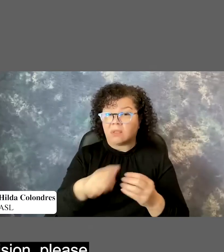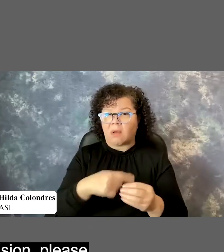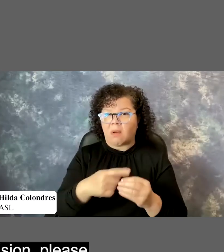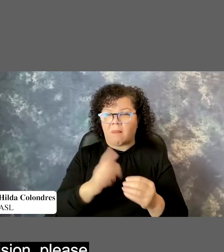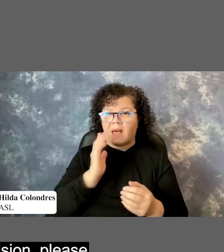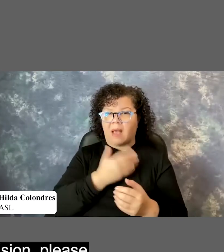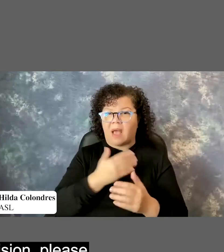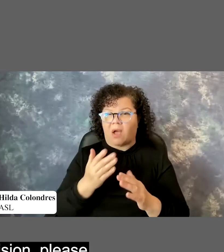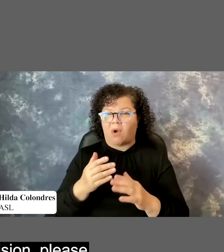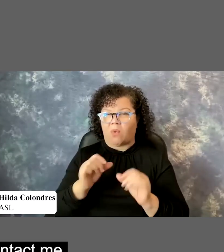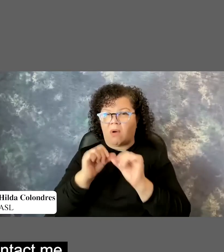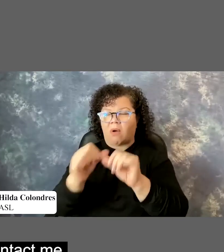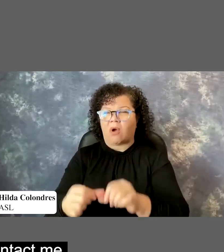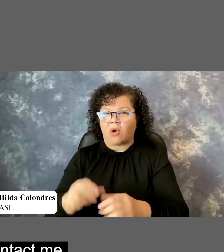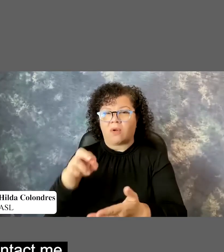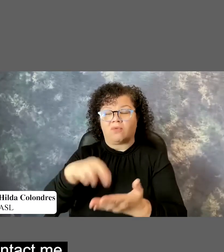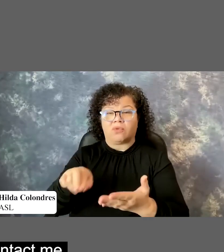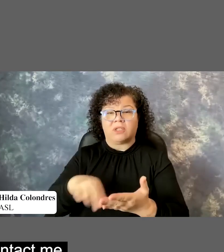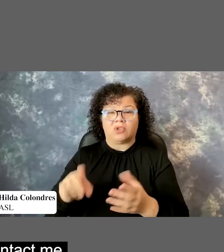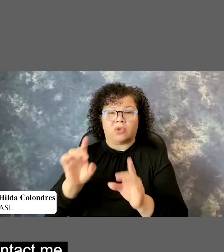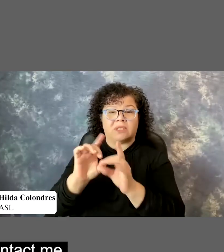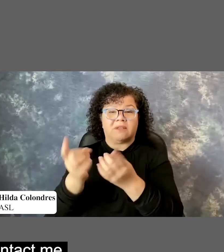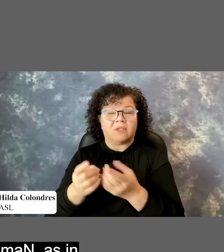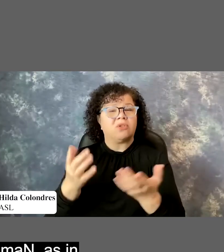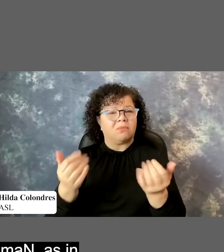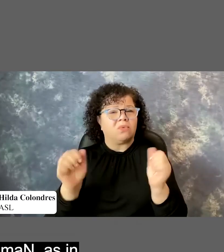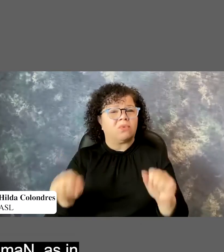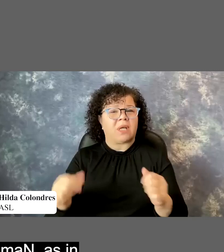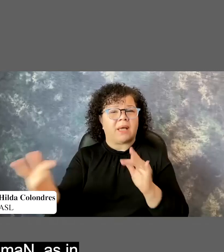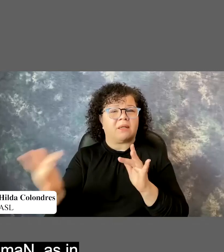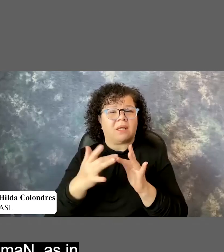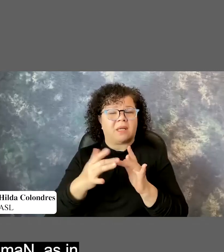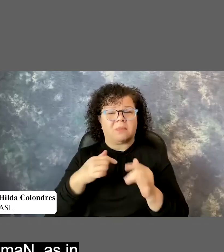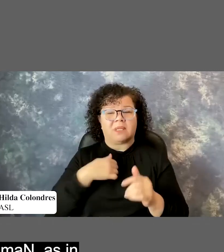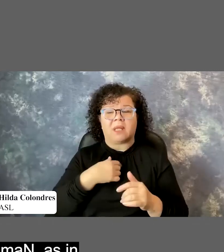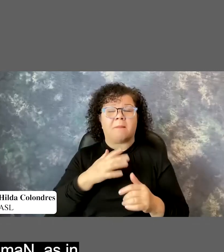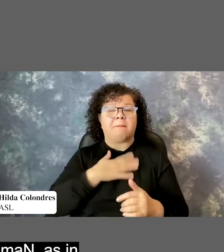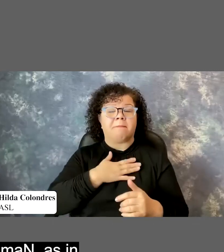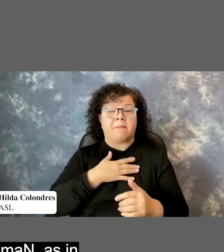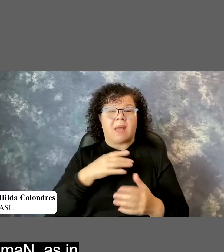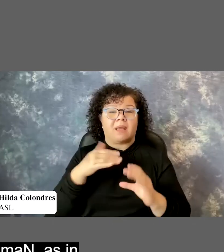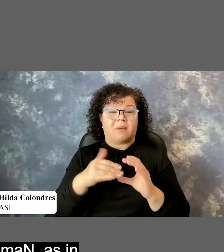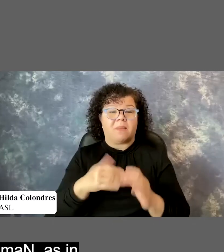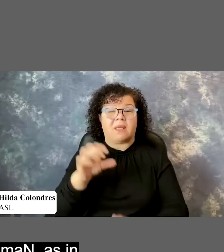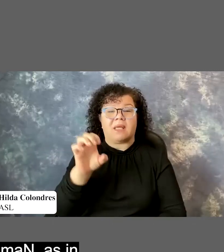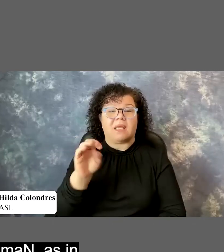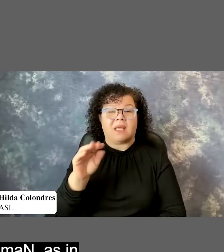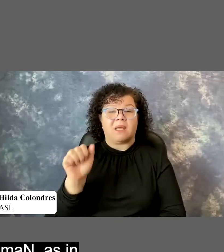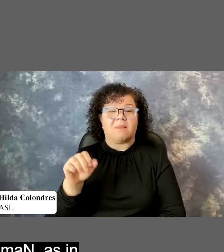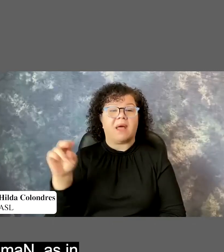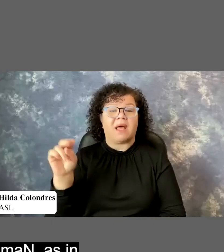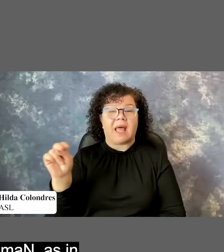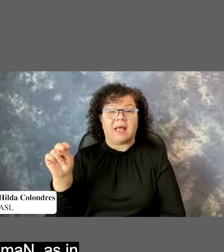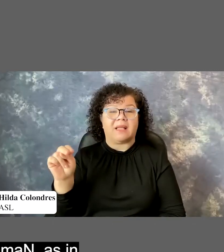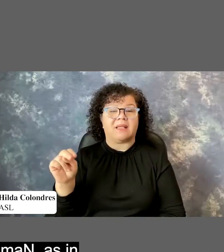work of our research division, please feel free to contact me. My email is Emma, N as in